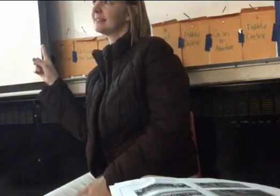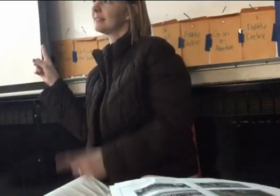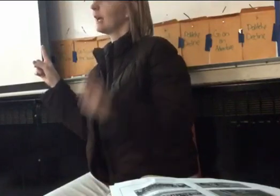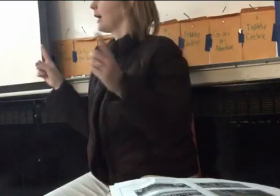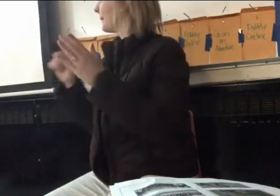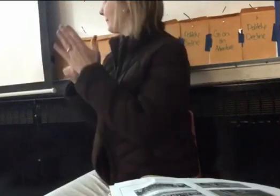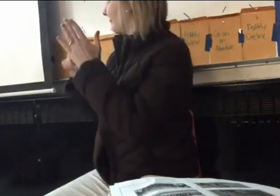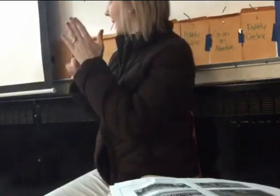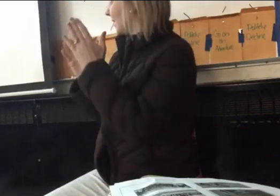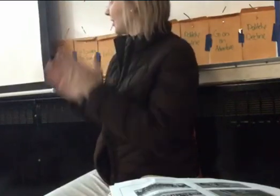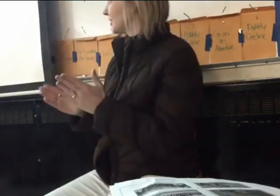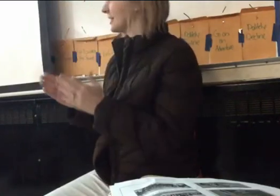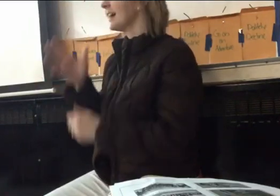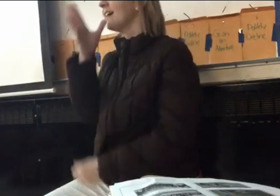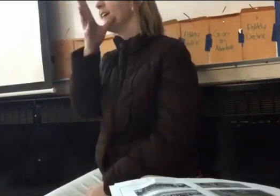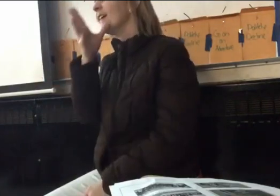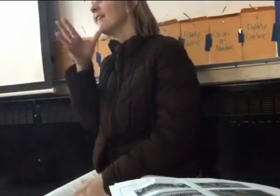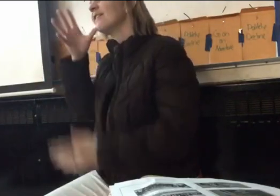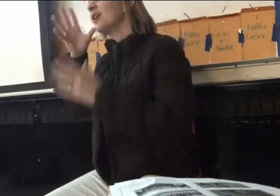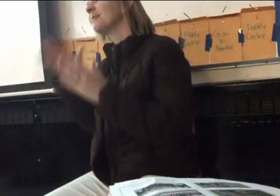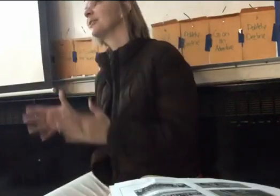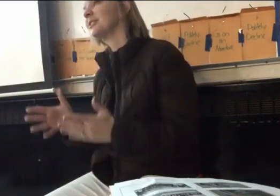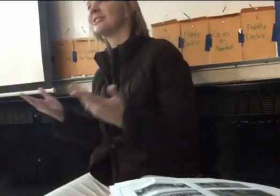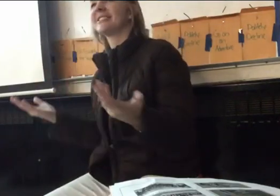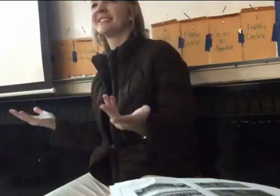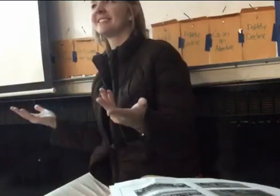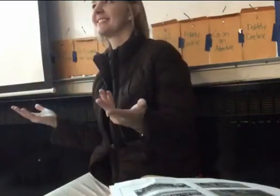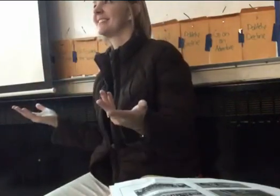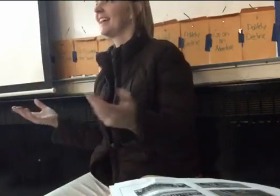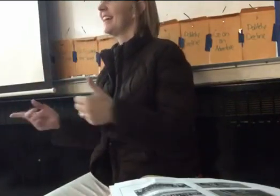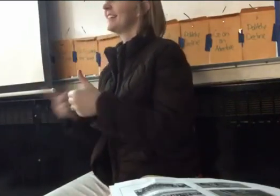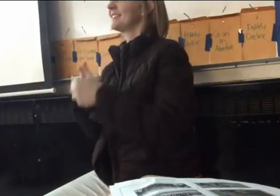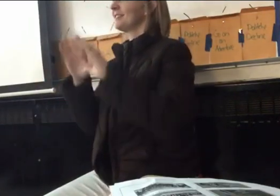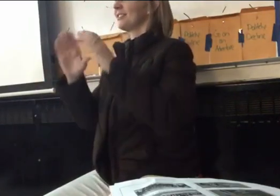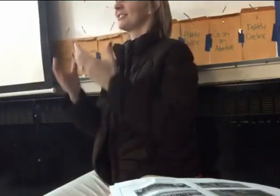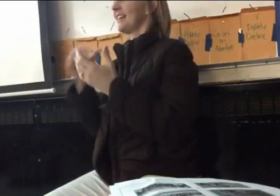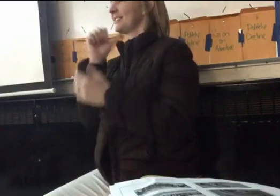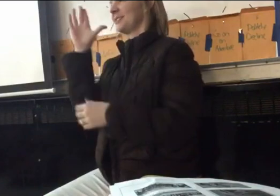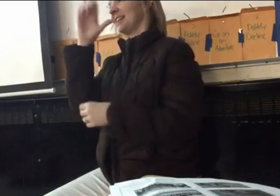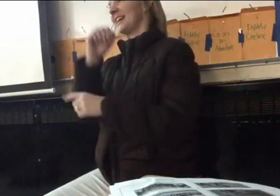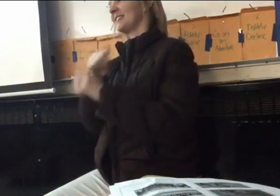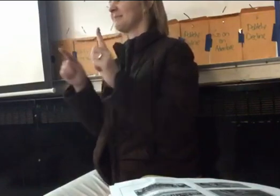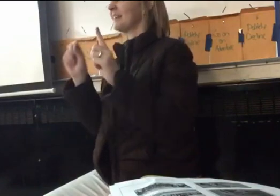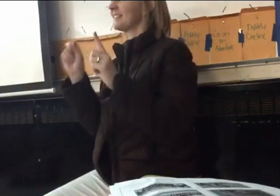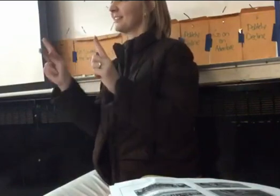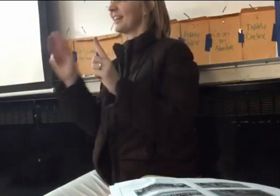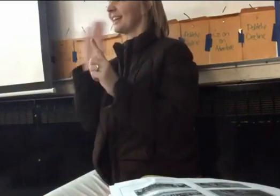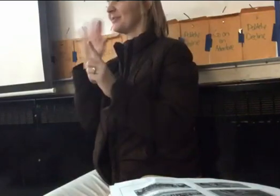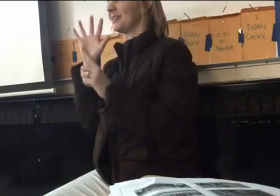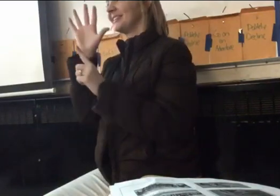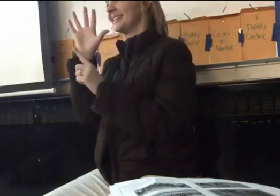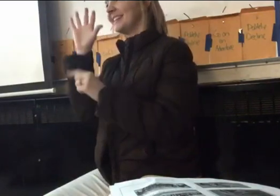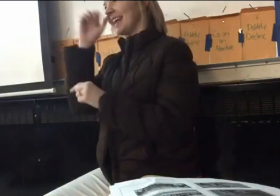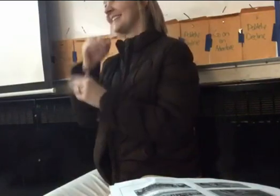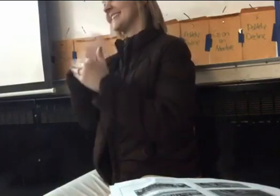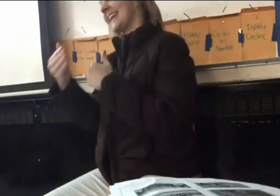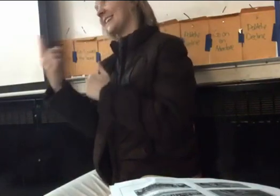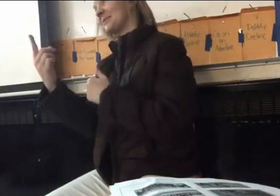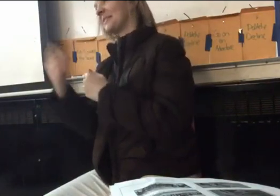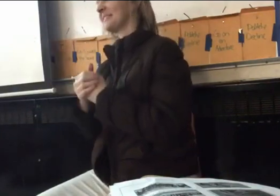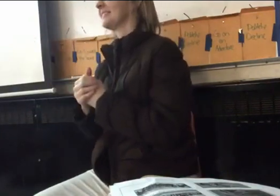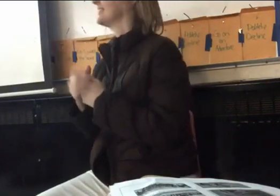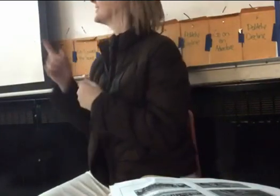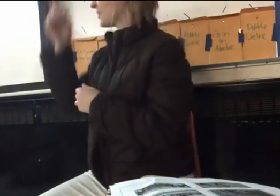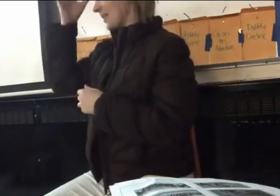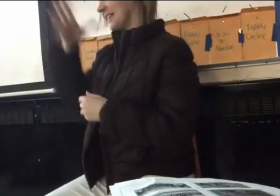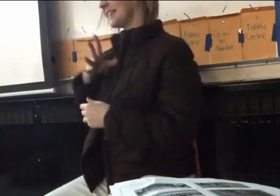Miners. Farmers. This is the first class not to get that, but that's okay. We'll get the next one. So these